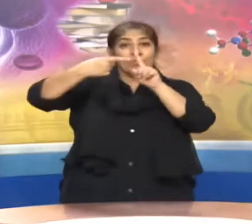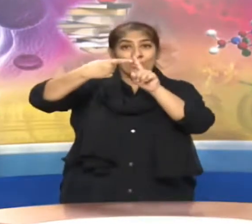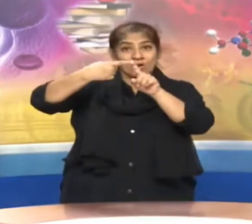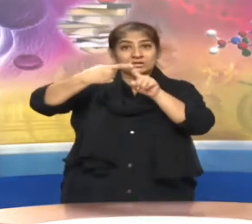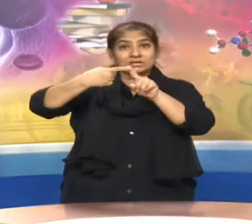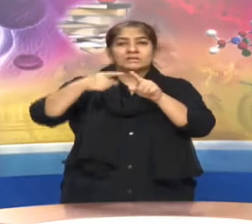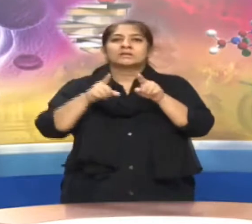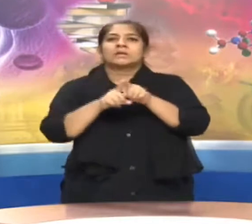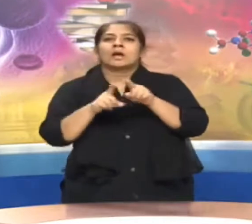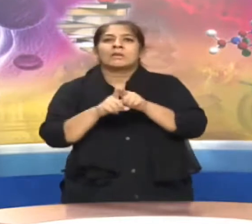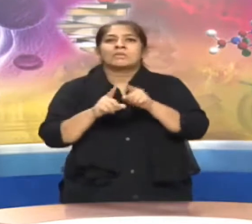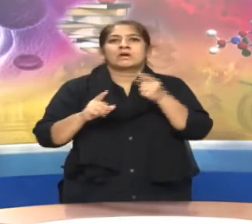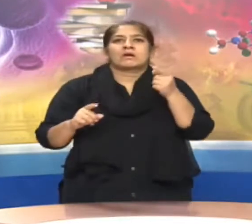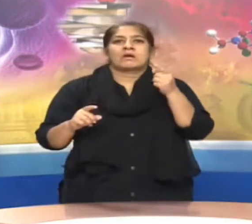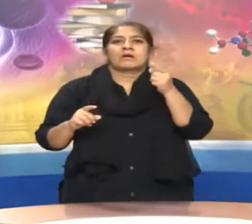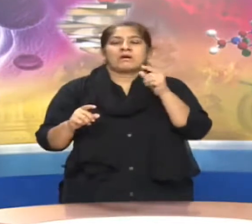discuss all those points to make it clear.